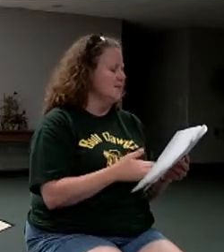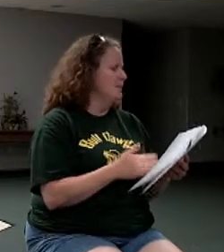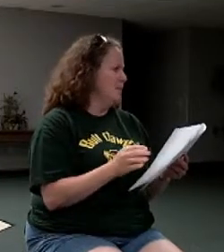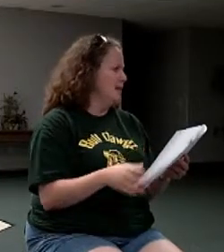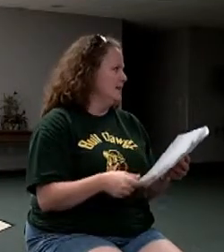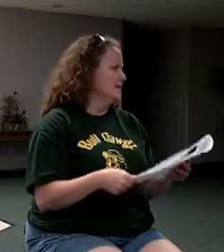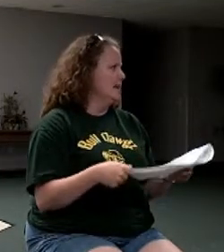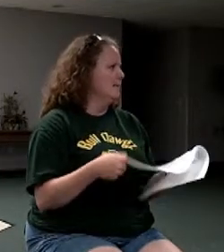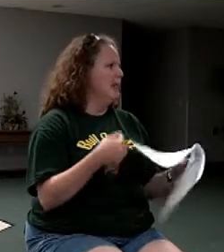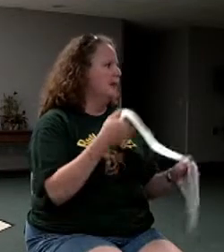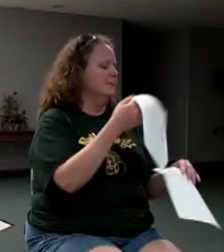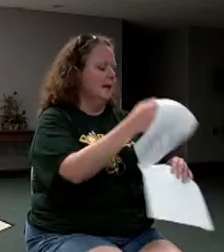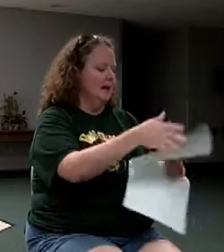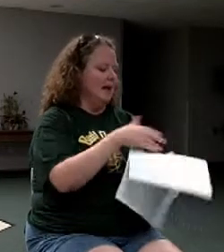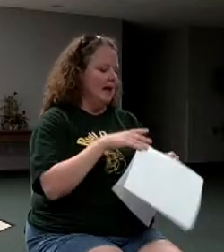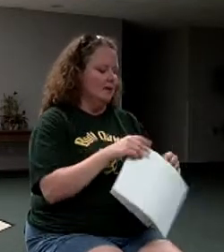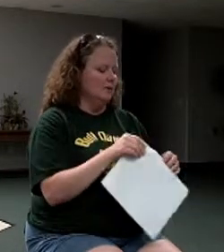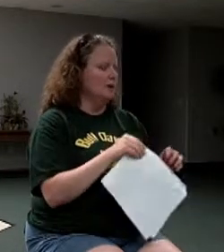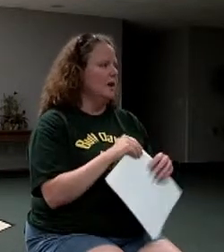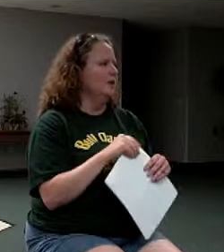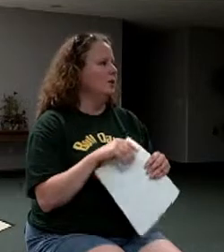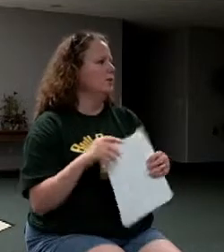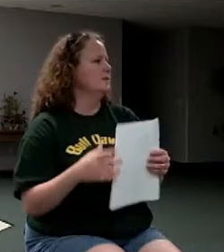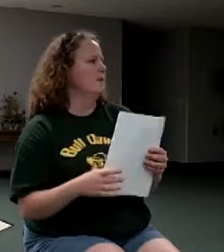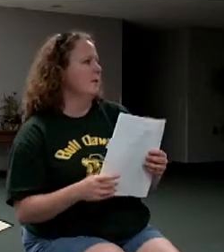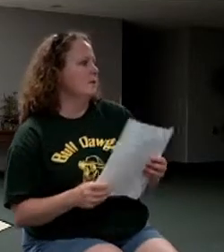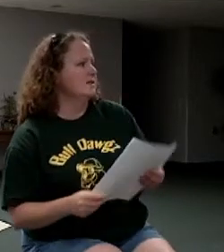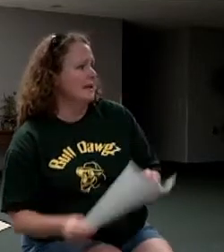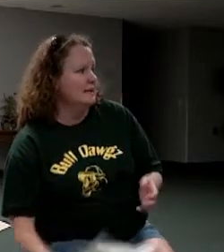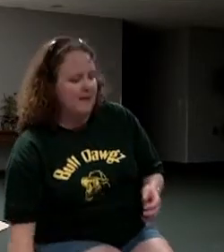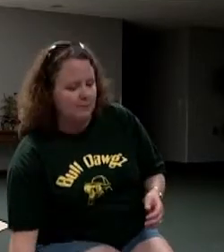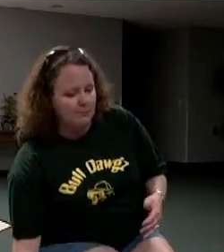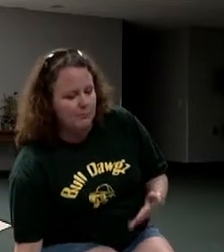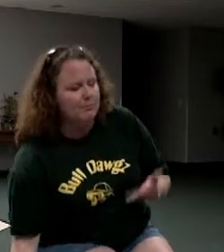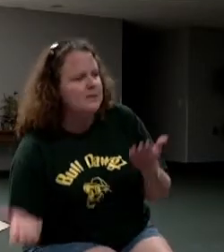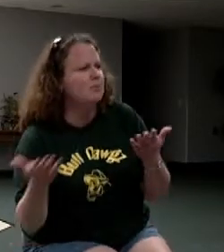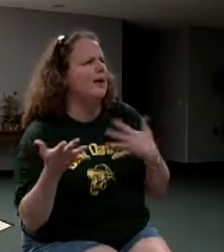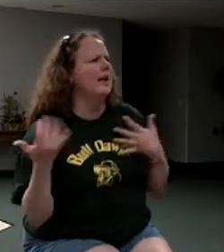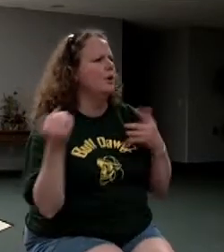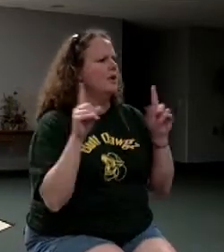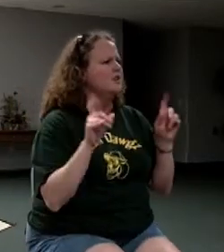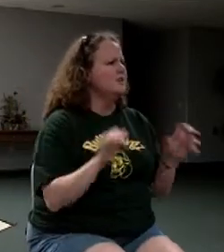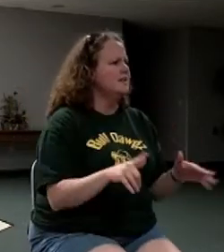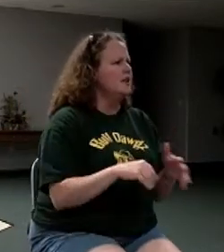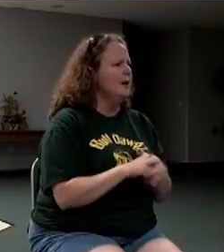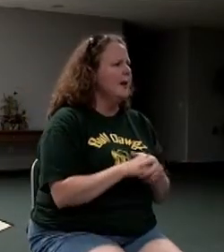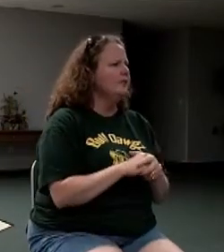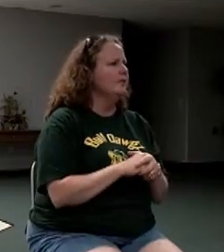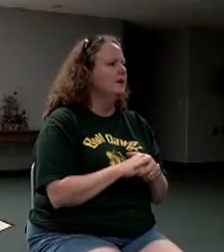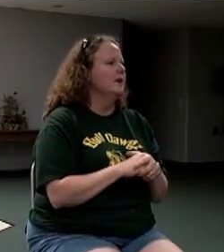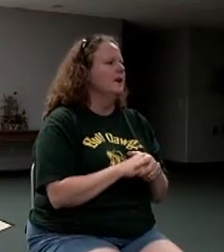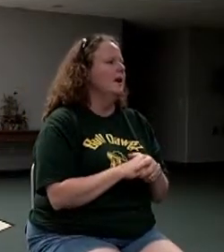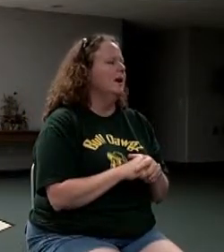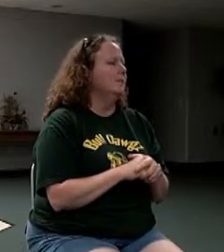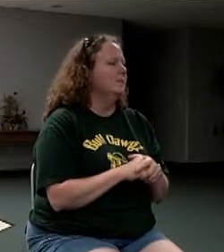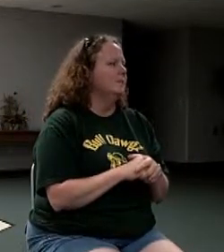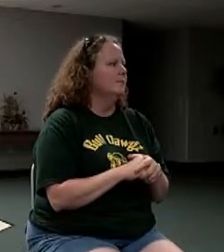sentence practices at the bottom, and we'll try and go through some of those next time. Please bring any questions that you have.